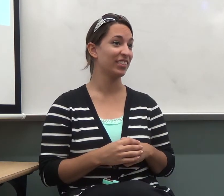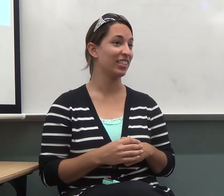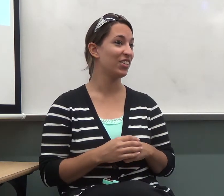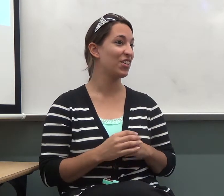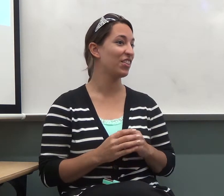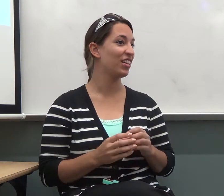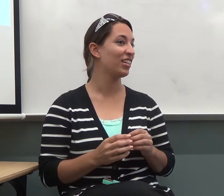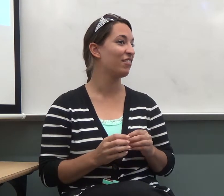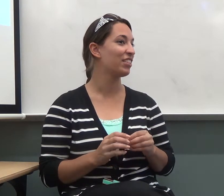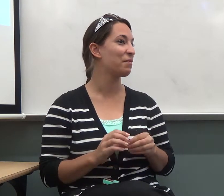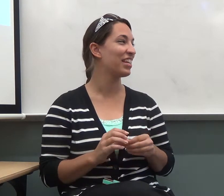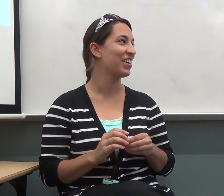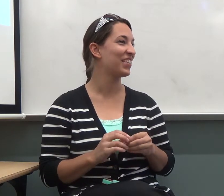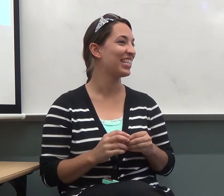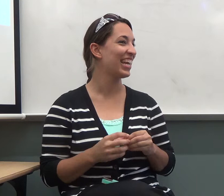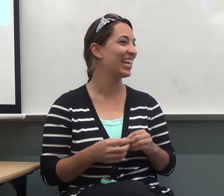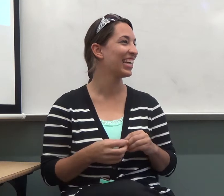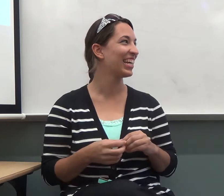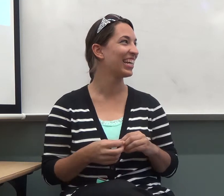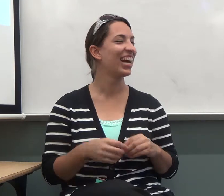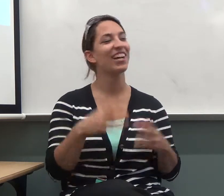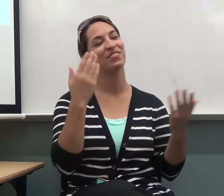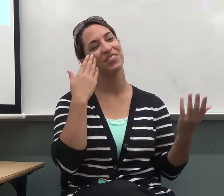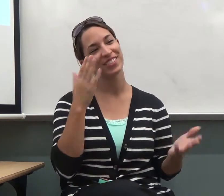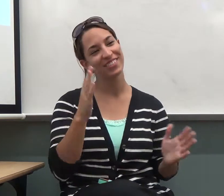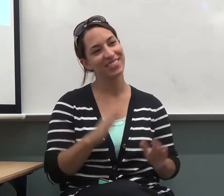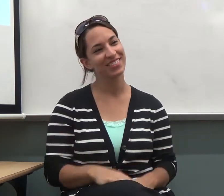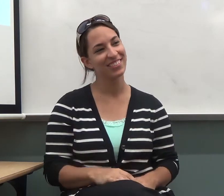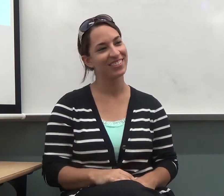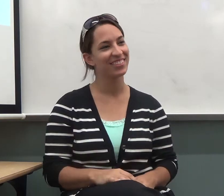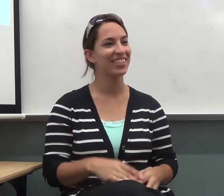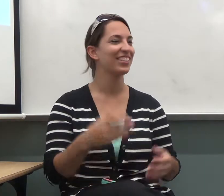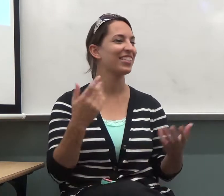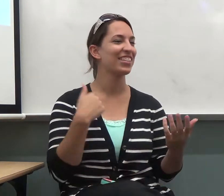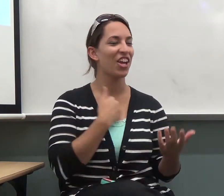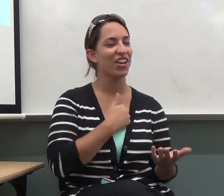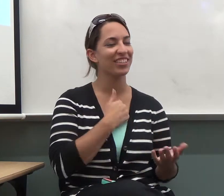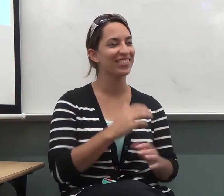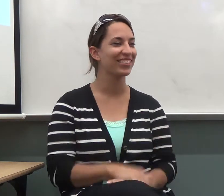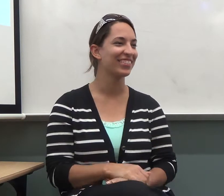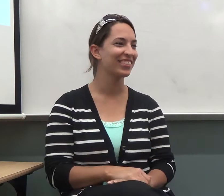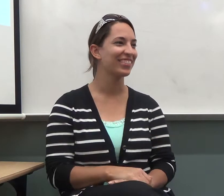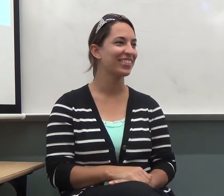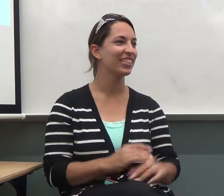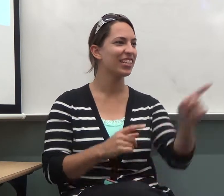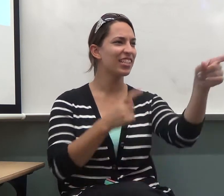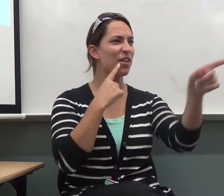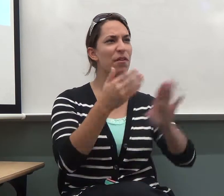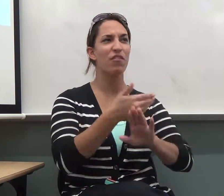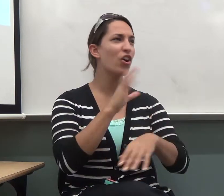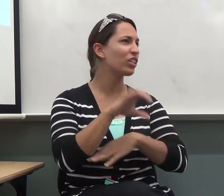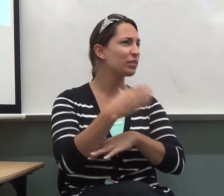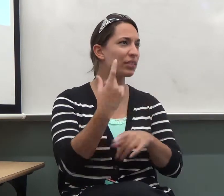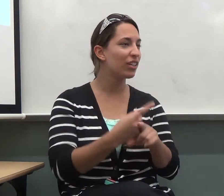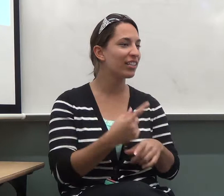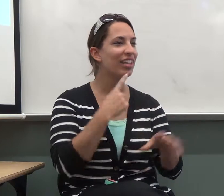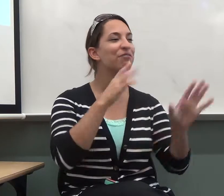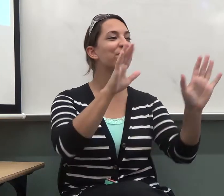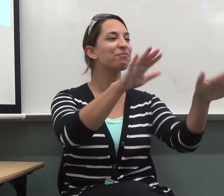Do you know if it's a Monday or Wednesday? I don't. I don't know it offhand. I'm sorry. Before Christmas, right? Yes. Let's worry about the final when the final is on